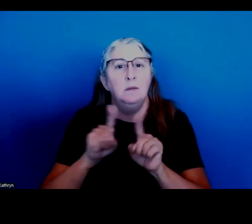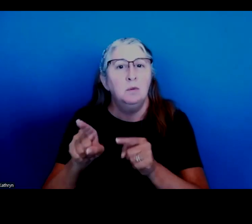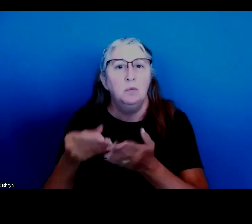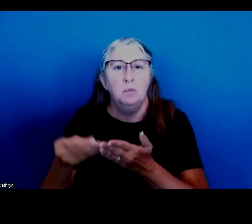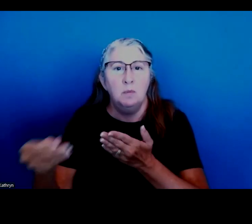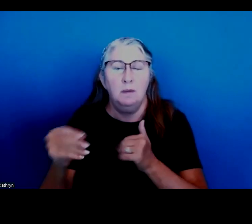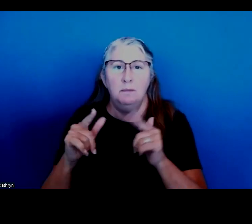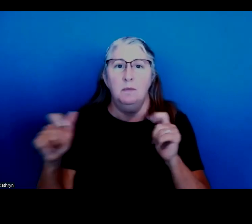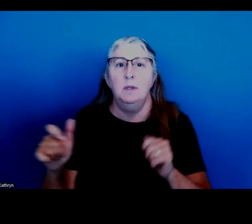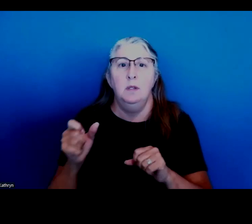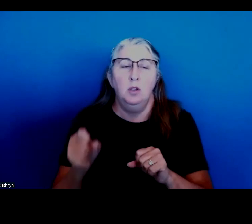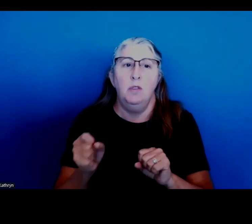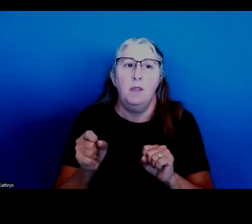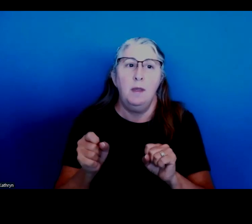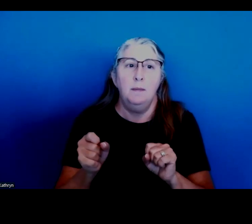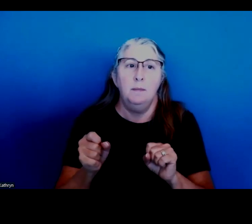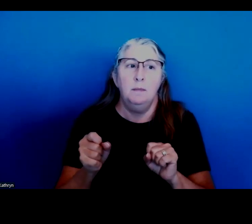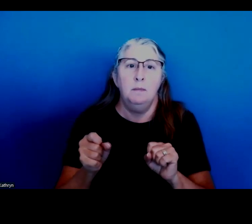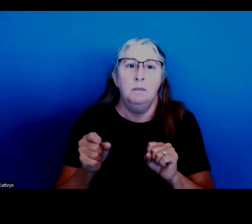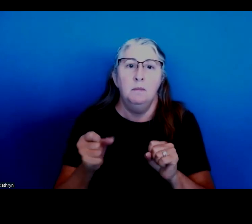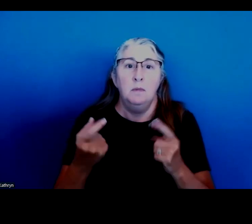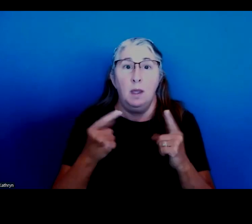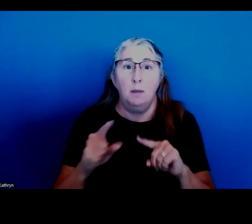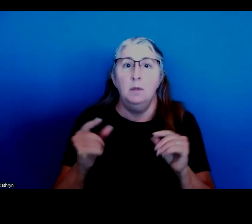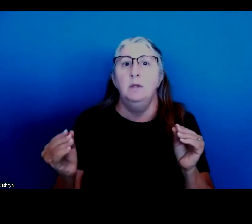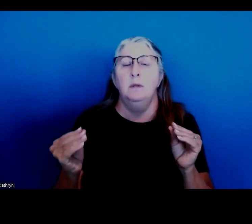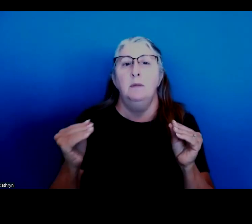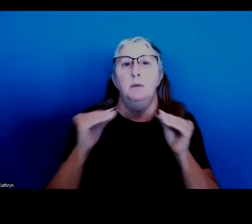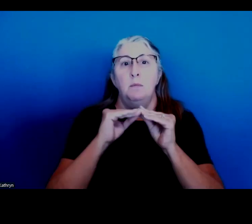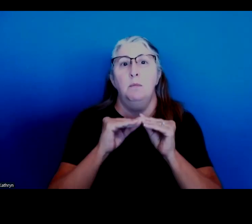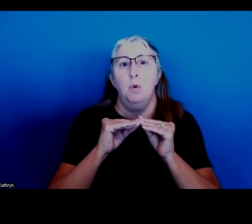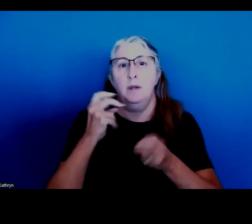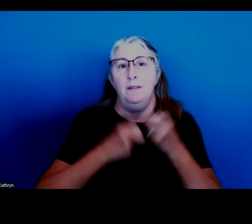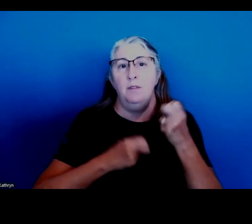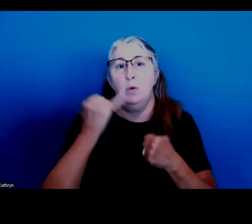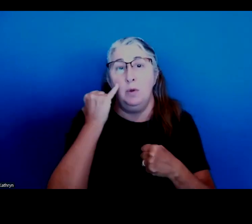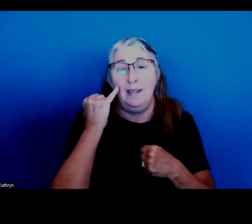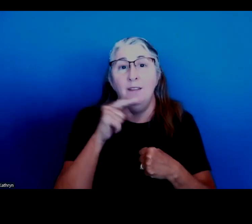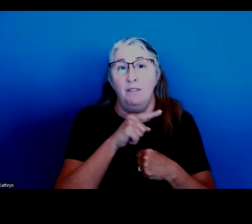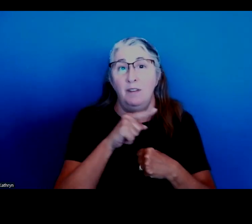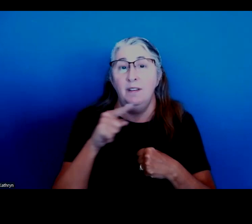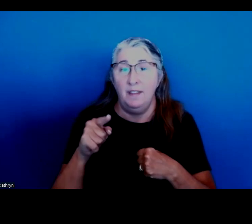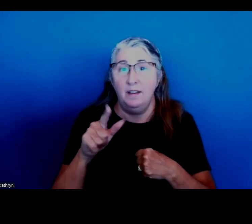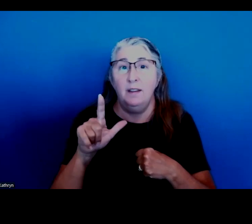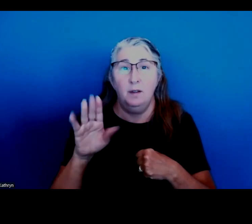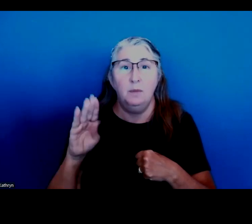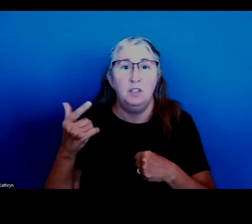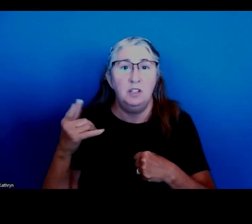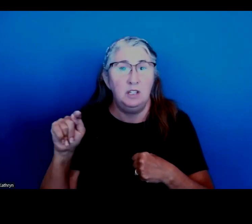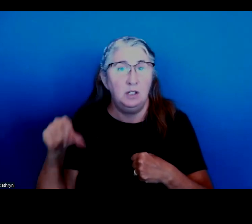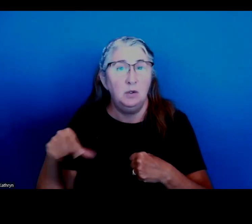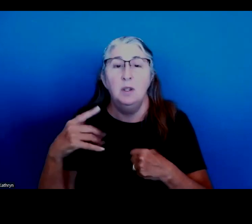it especially difficult when a person's sexual orientation has meant that they're estranged from